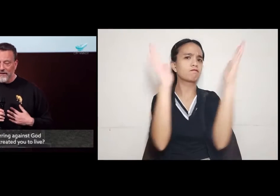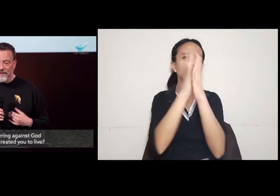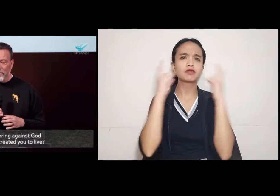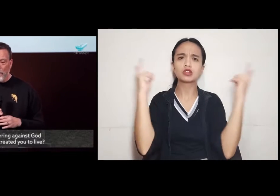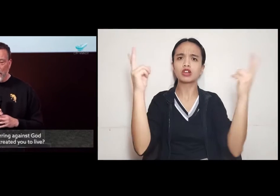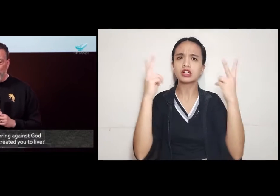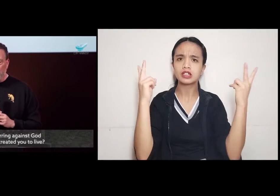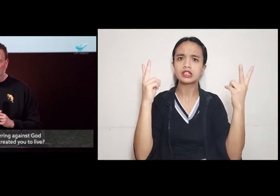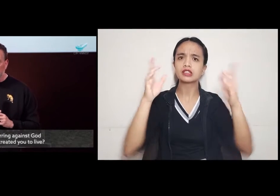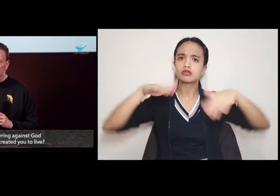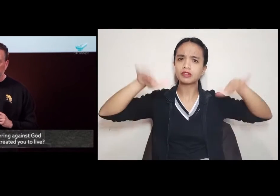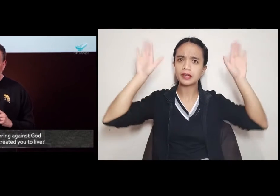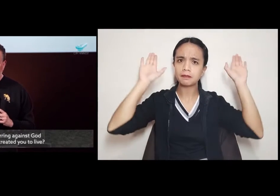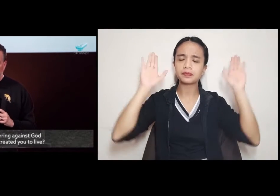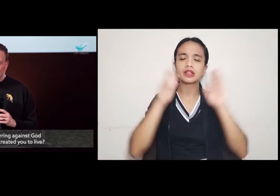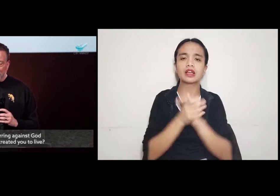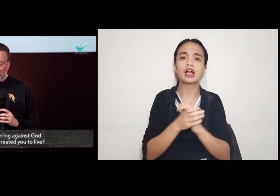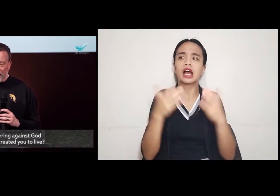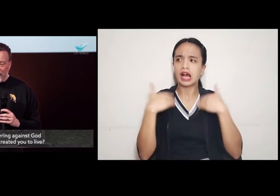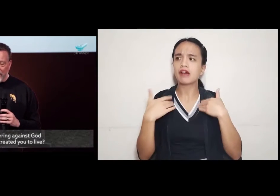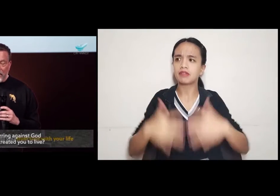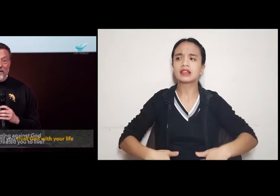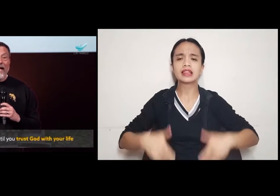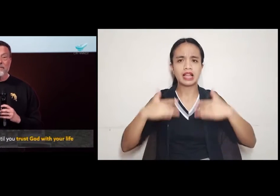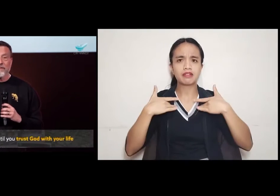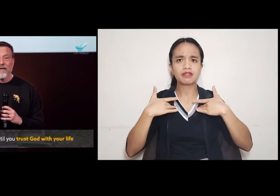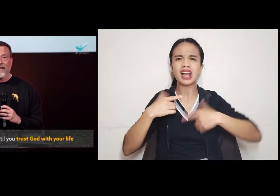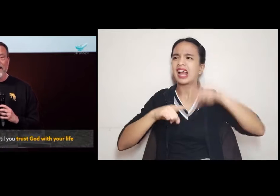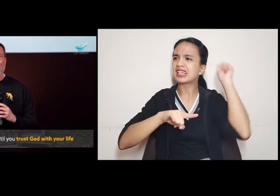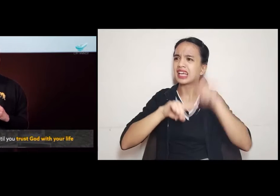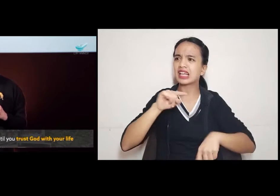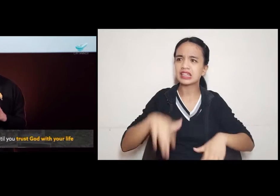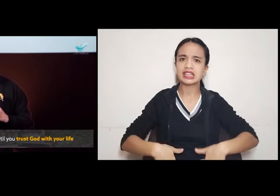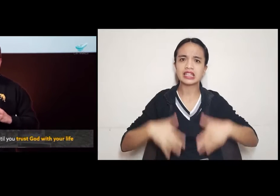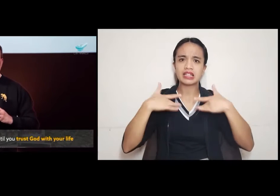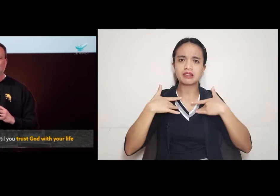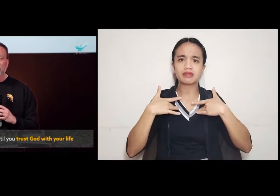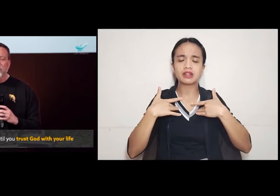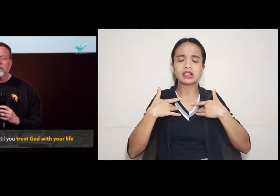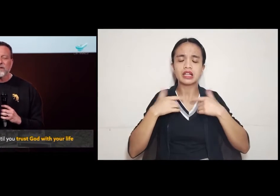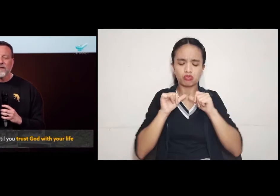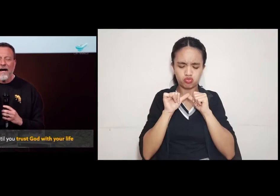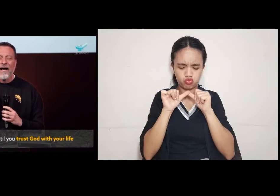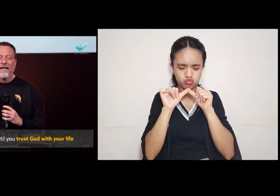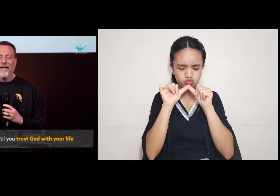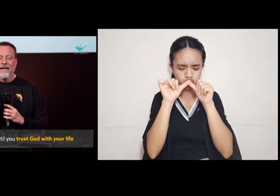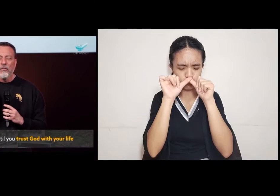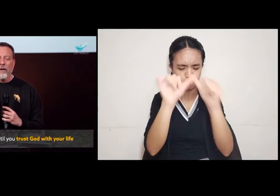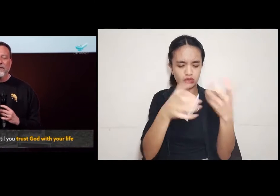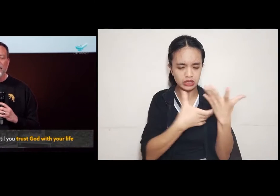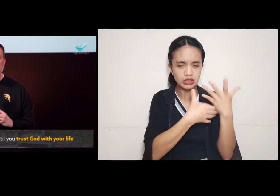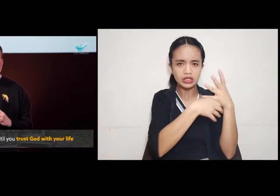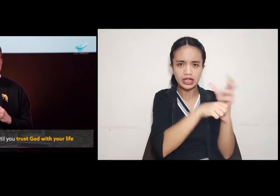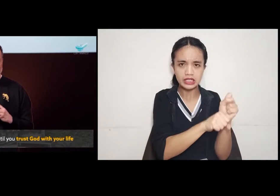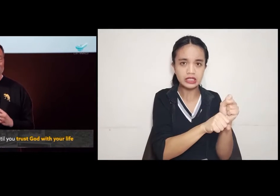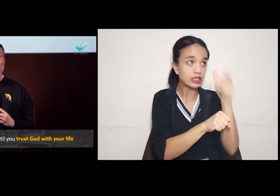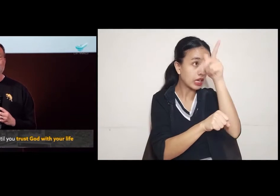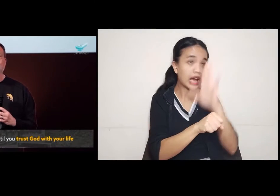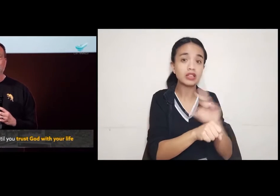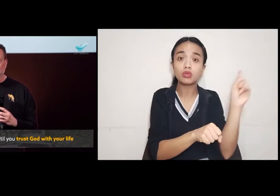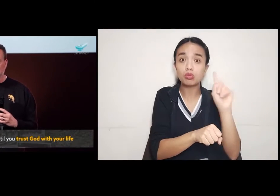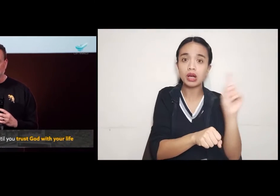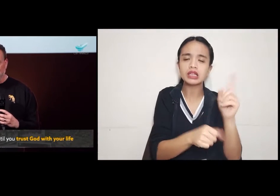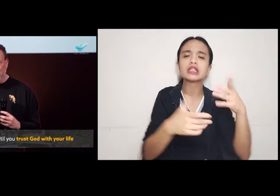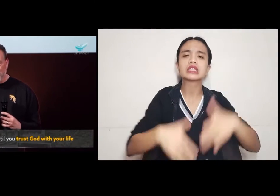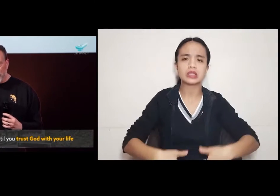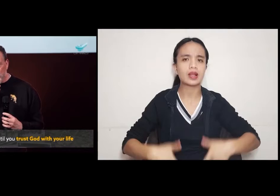surrender. There's a life that I cannot live until I trust God with my life.